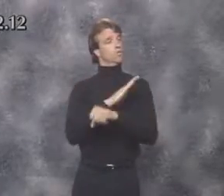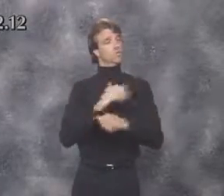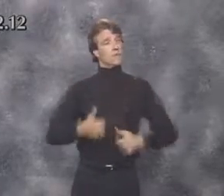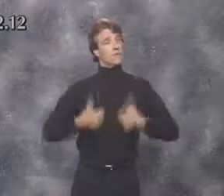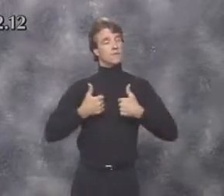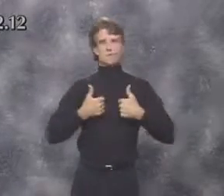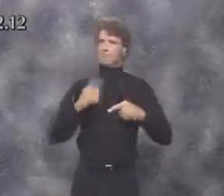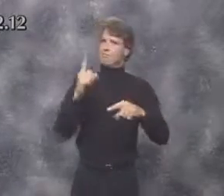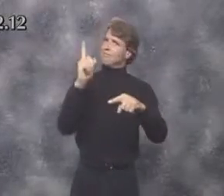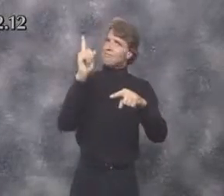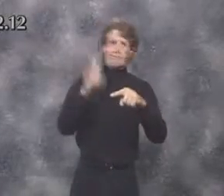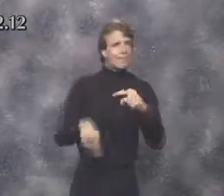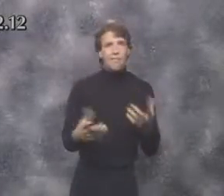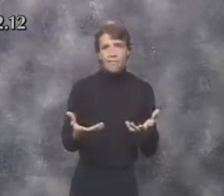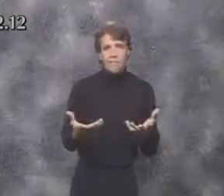full life.